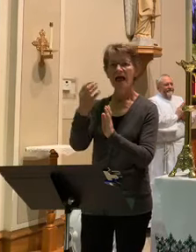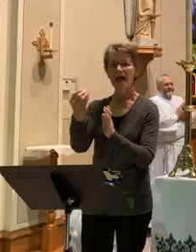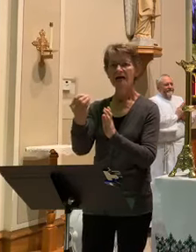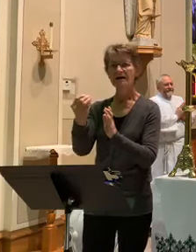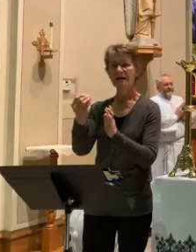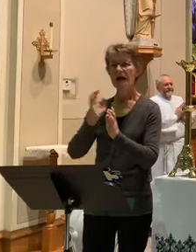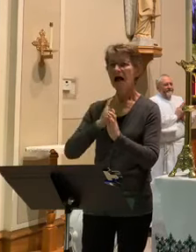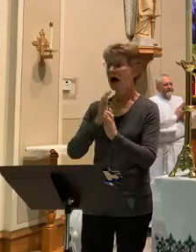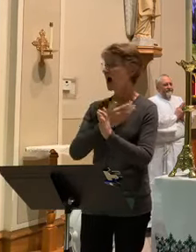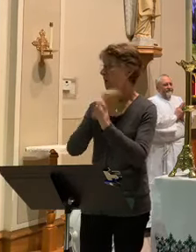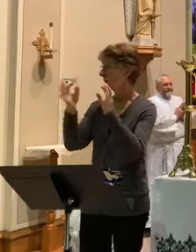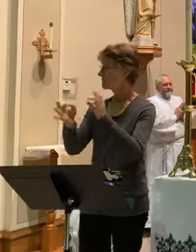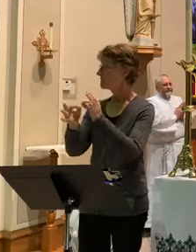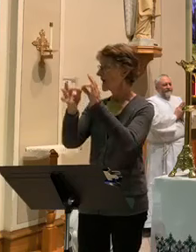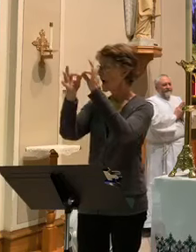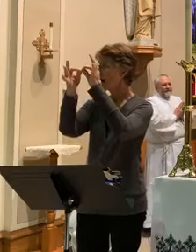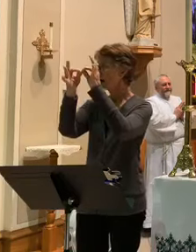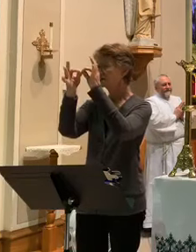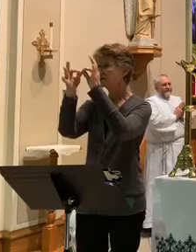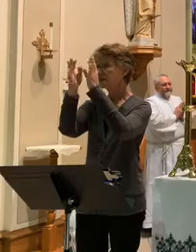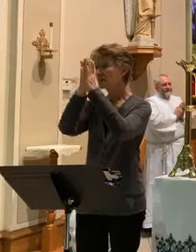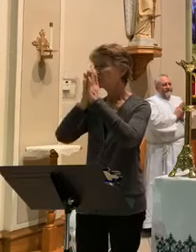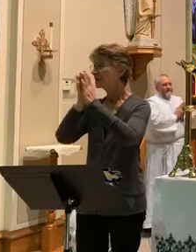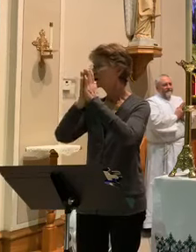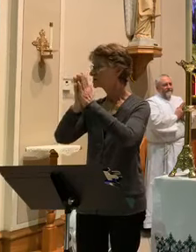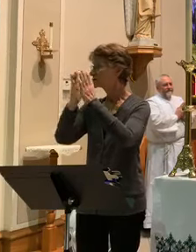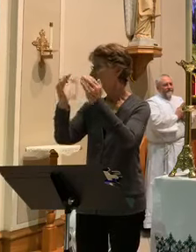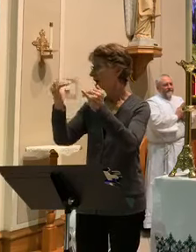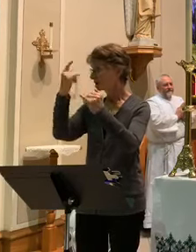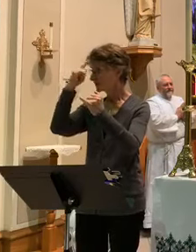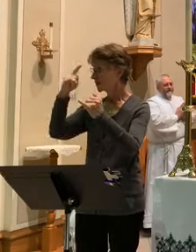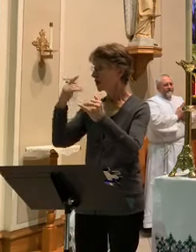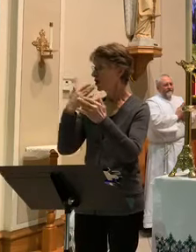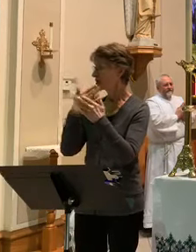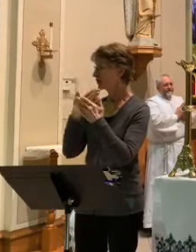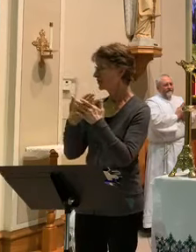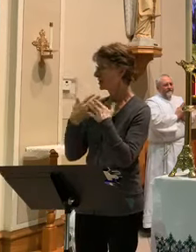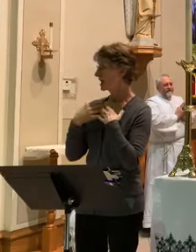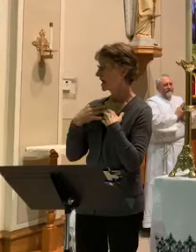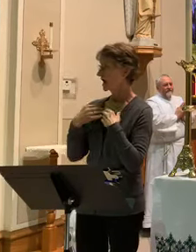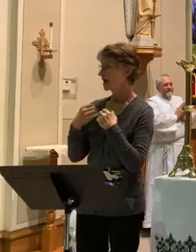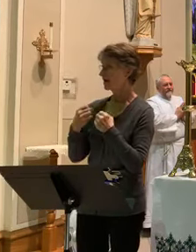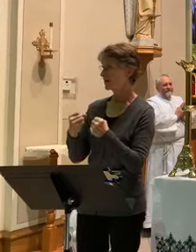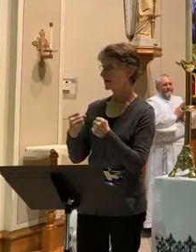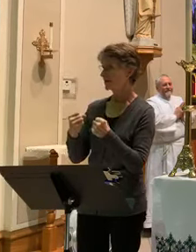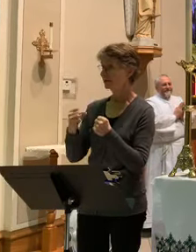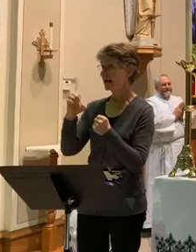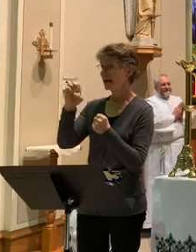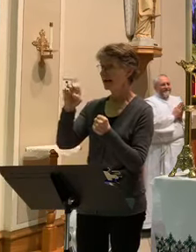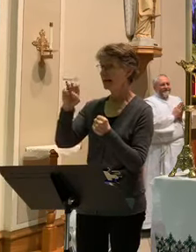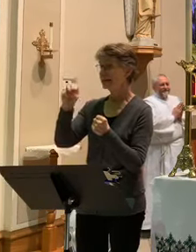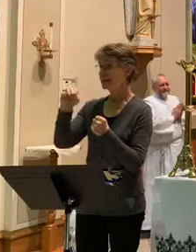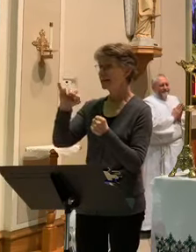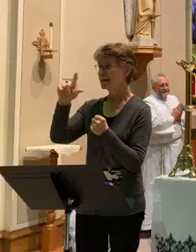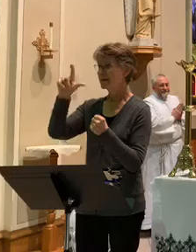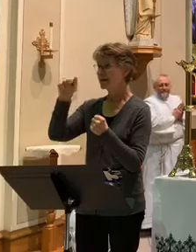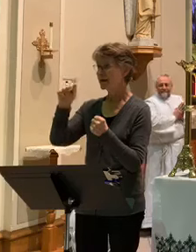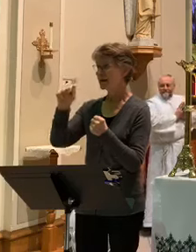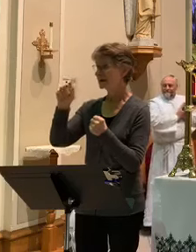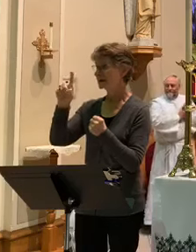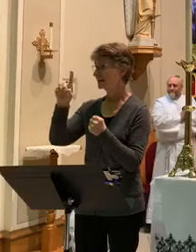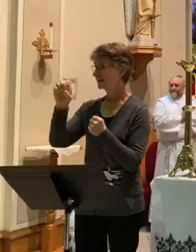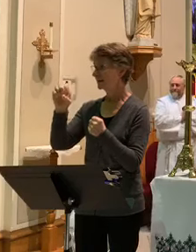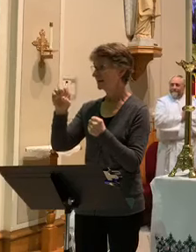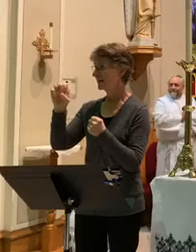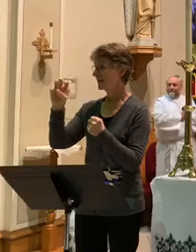And our Mass today is for the good health of Amelia Malarkey and for all of the intentions